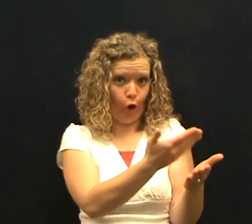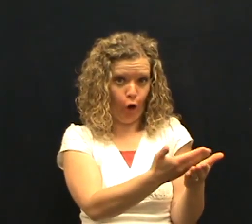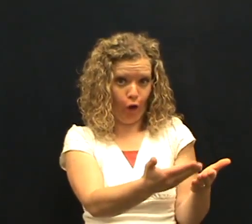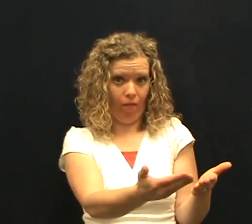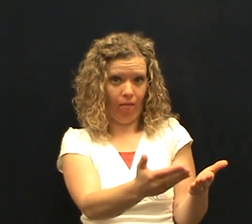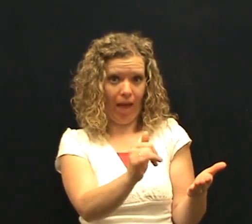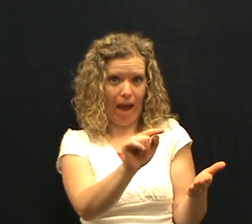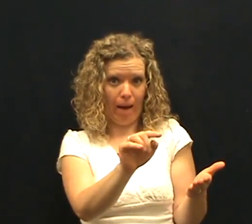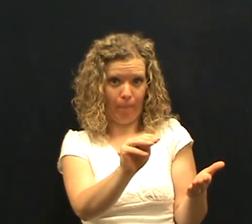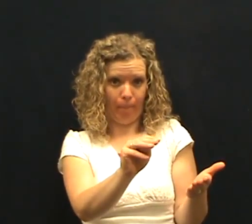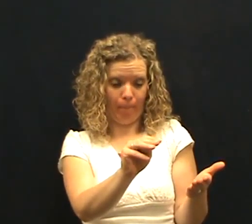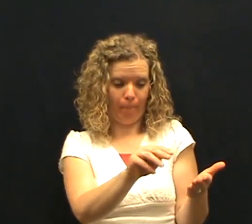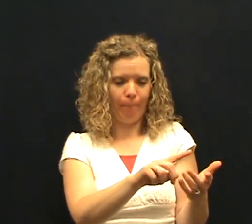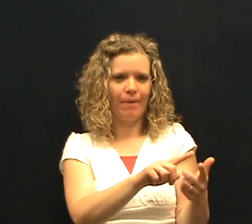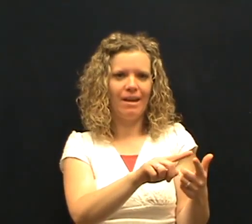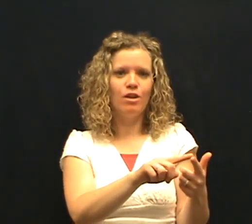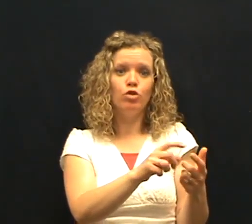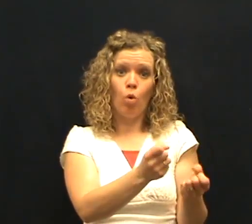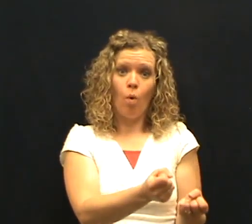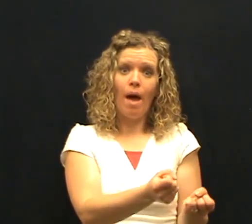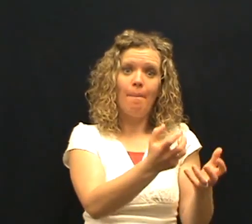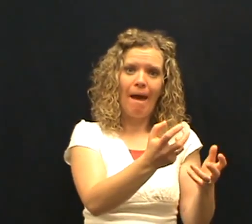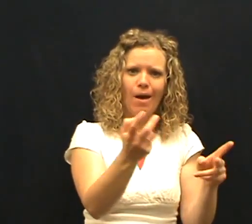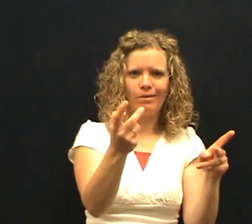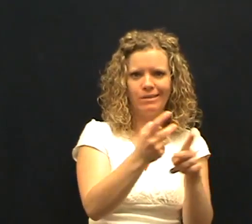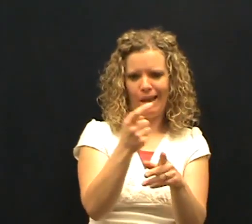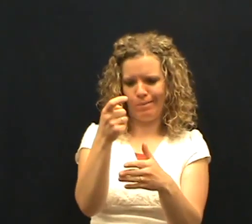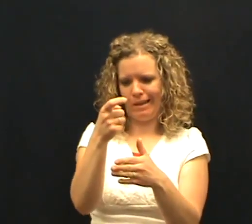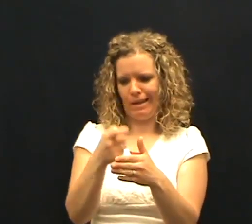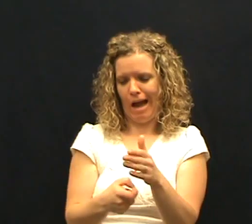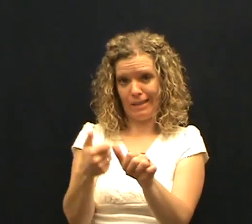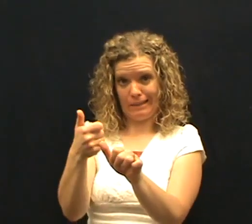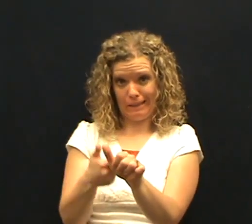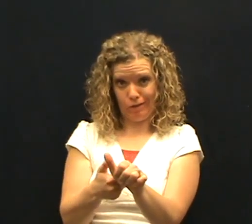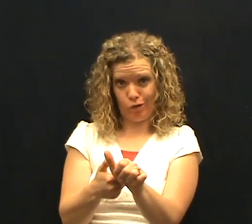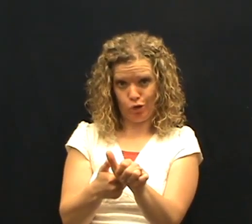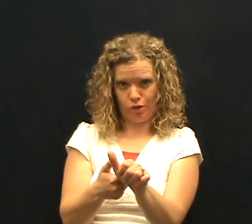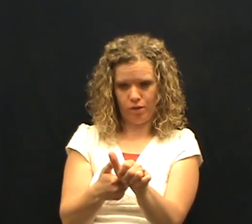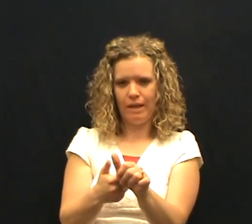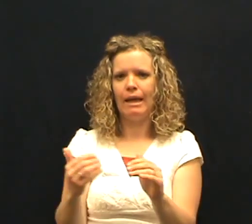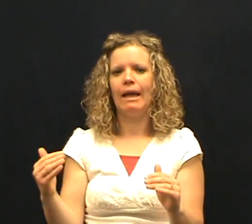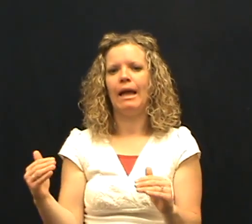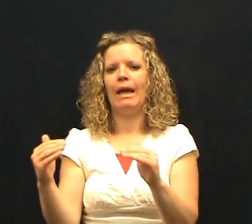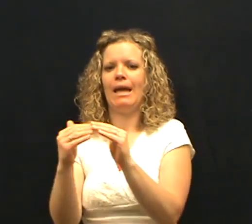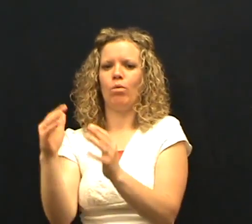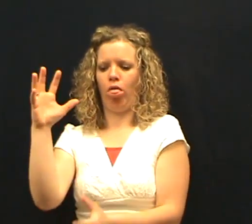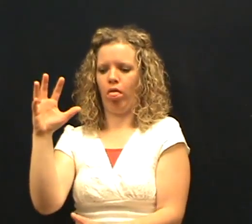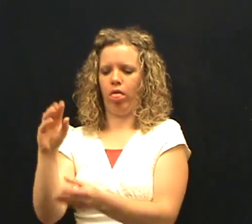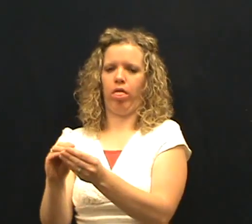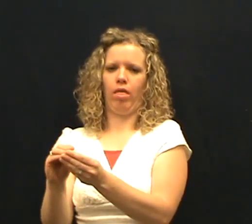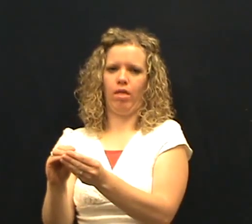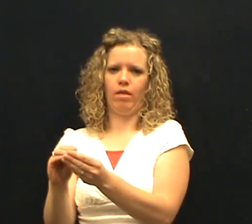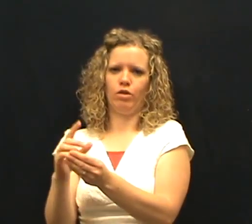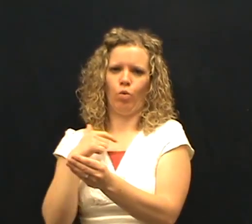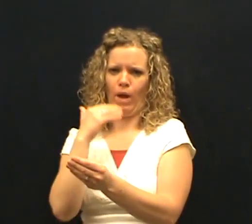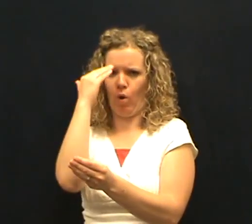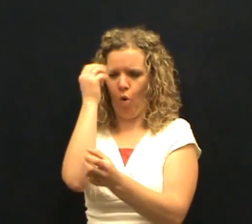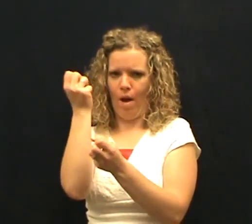the amount times the cost per unit and come up with a total amount that we have in inventory,